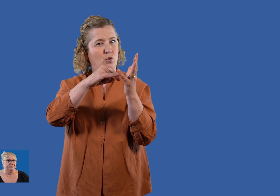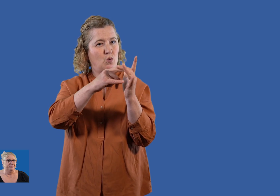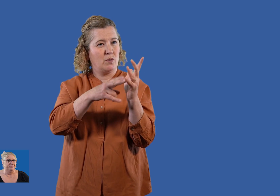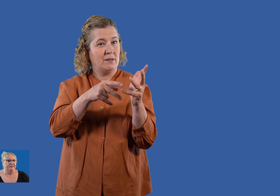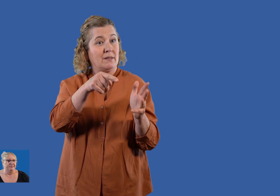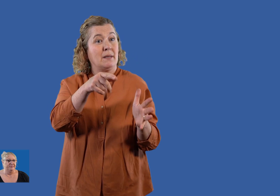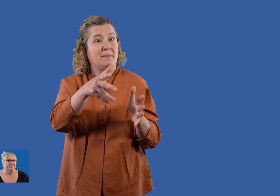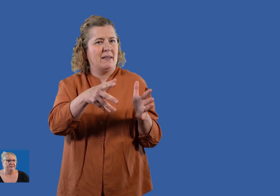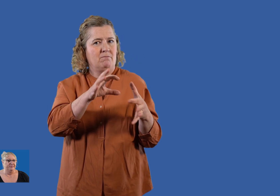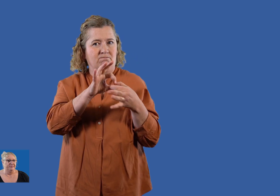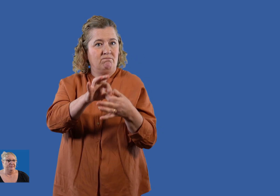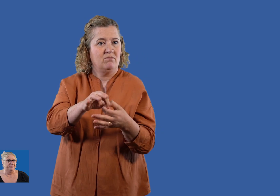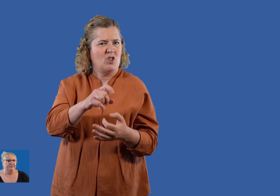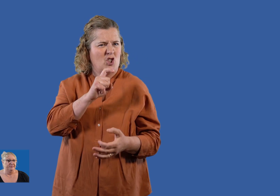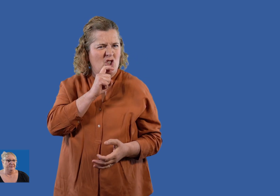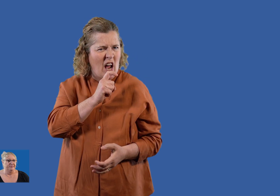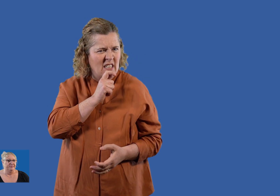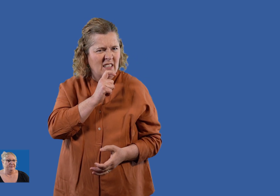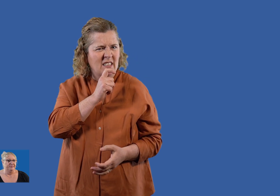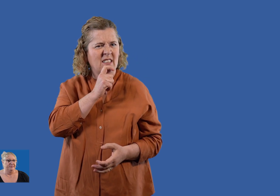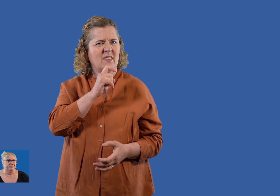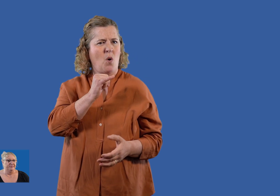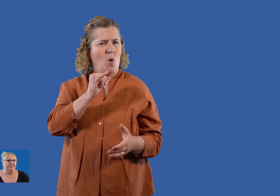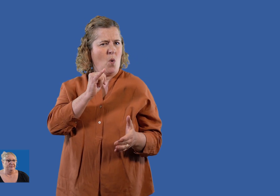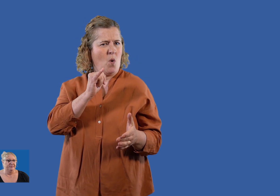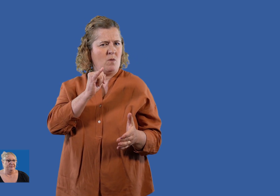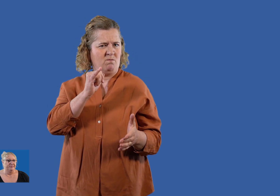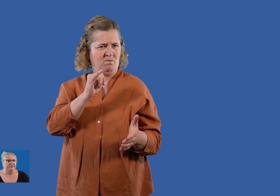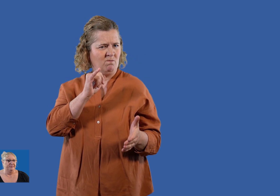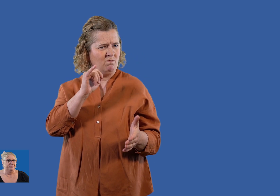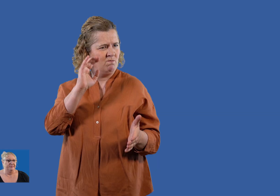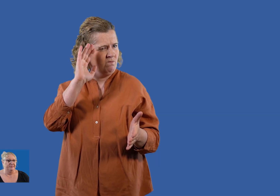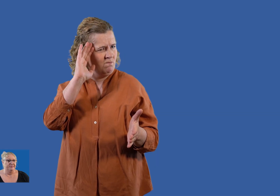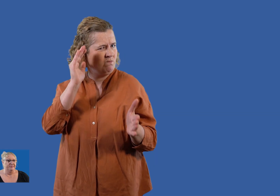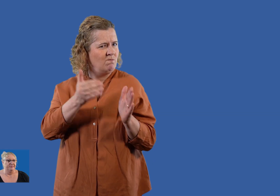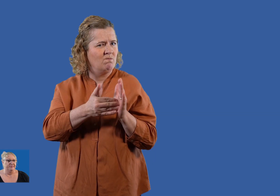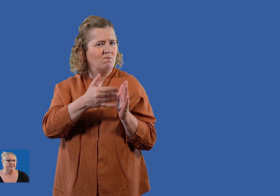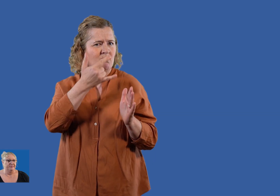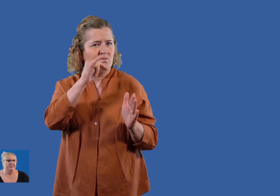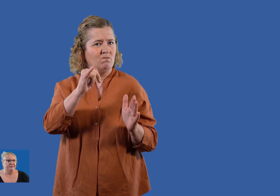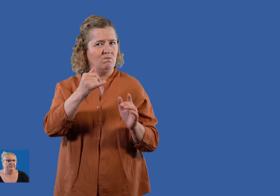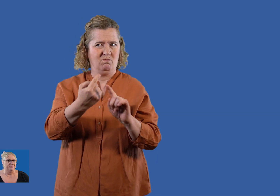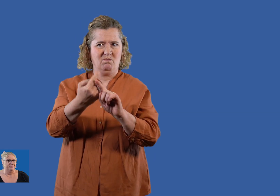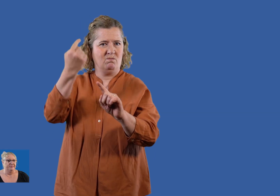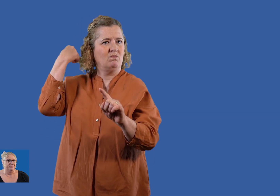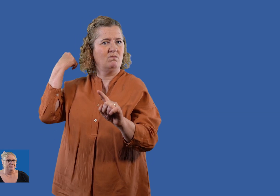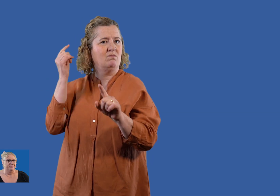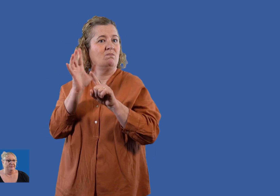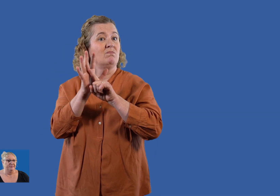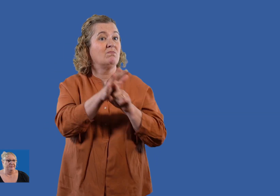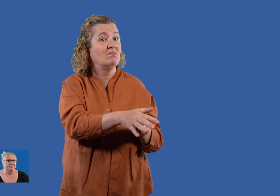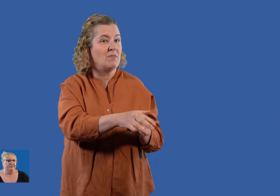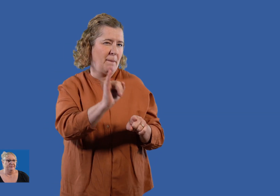And these happen around themes of jealousy or persecution and originate from real-life experiences.